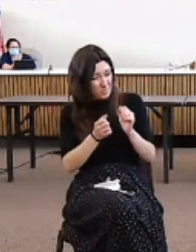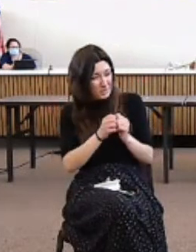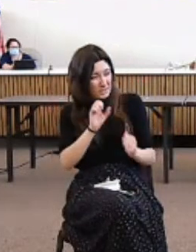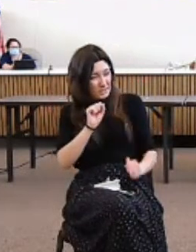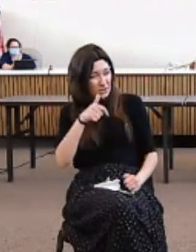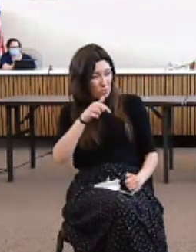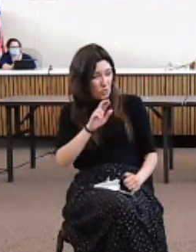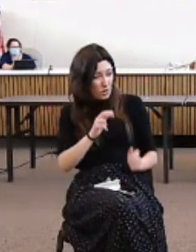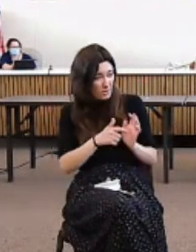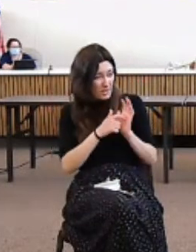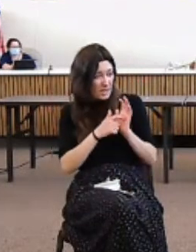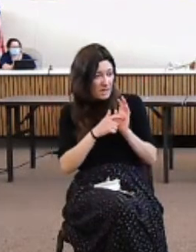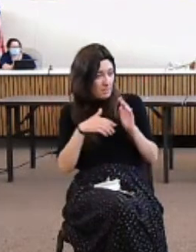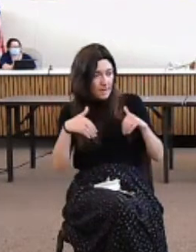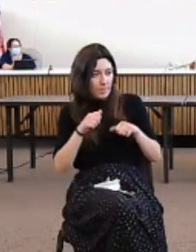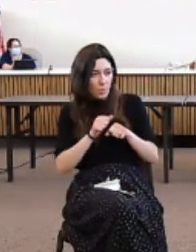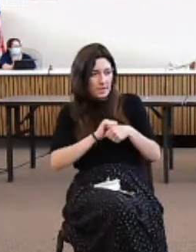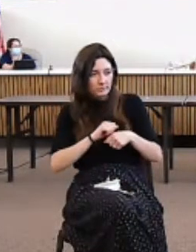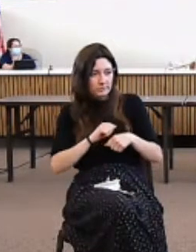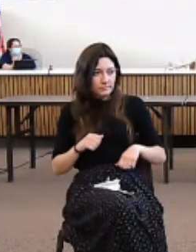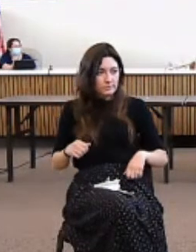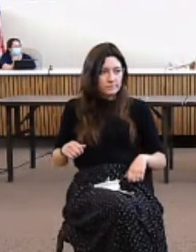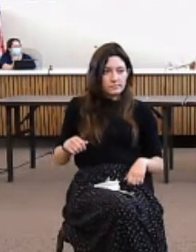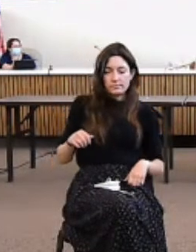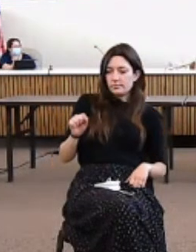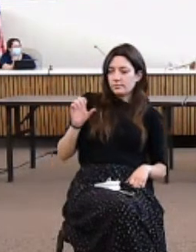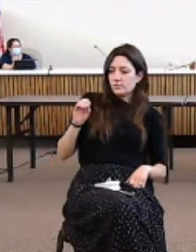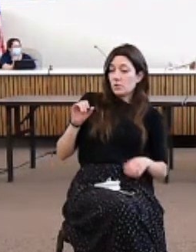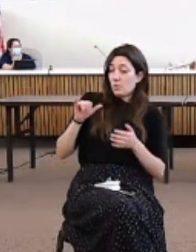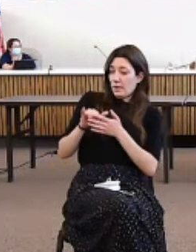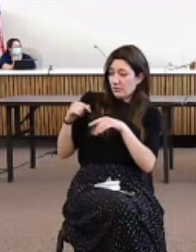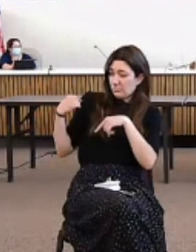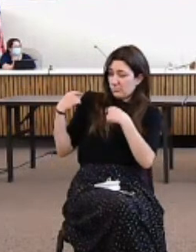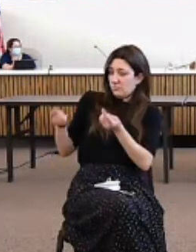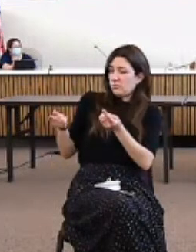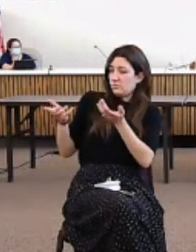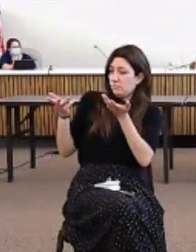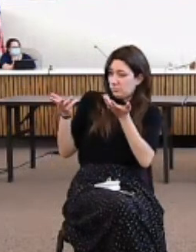it is, and that has been done.